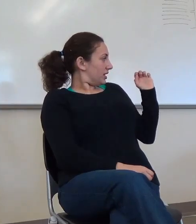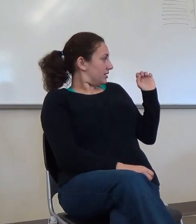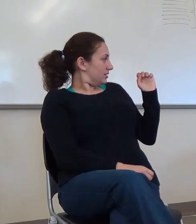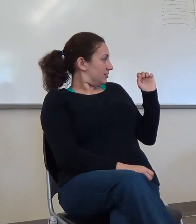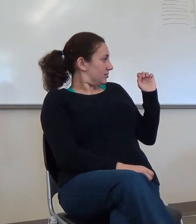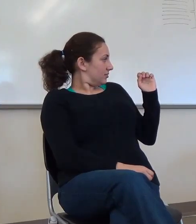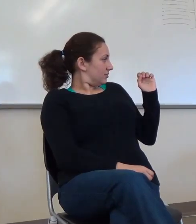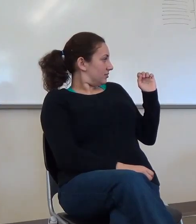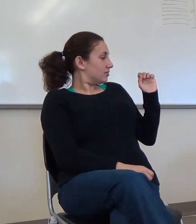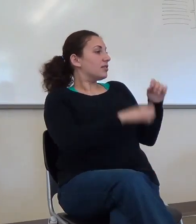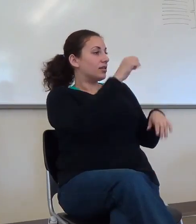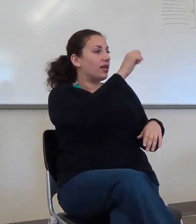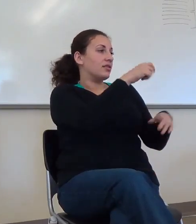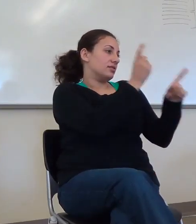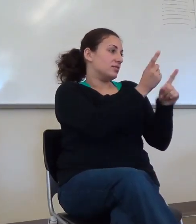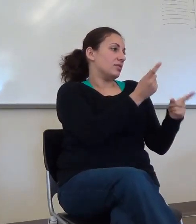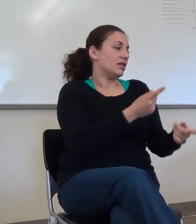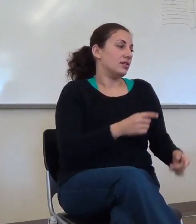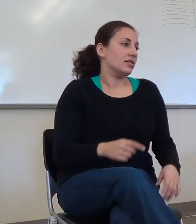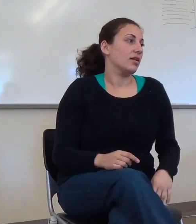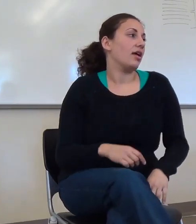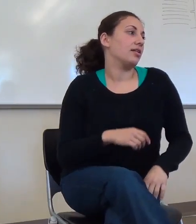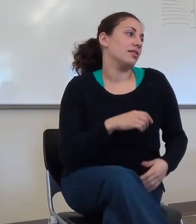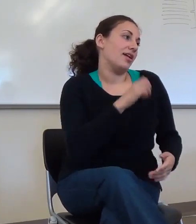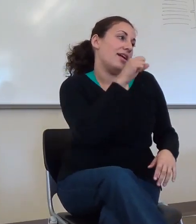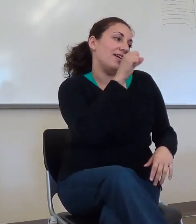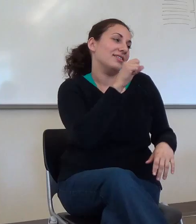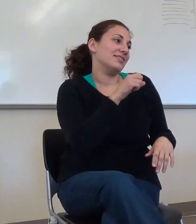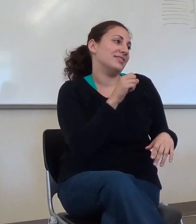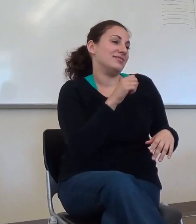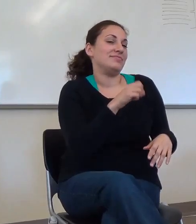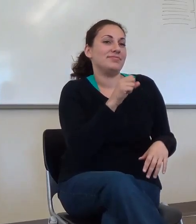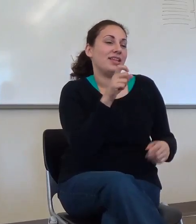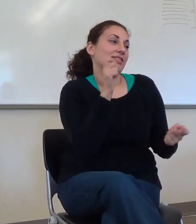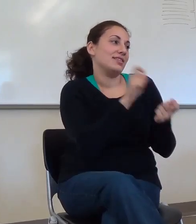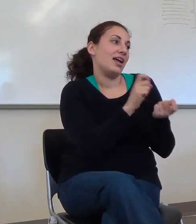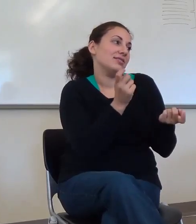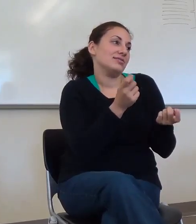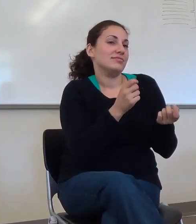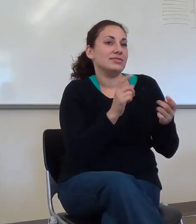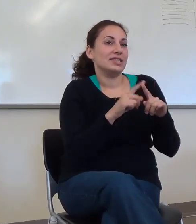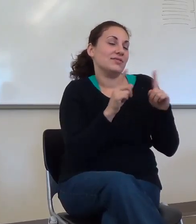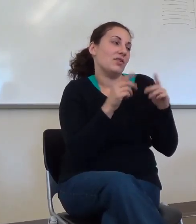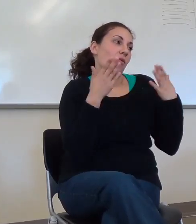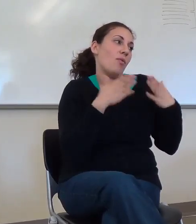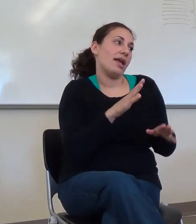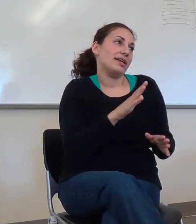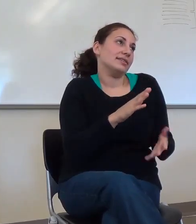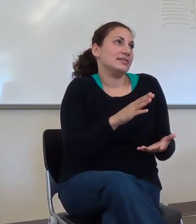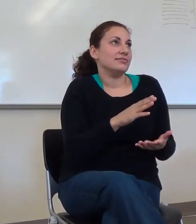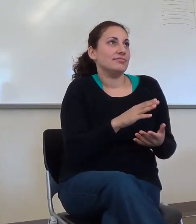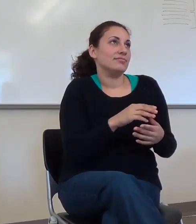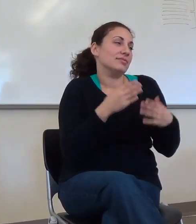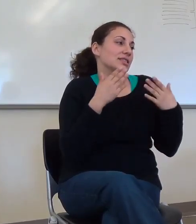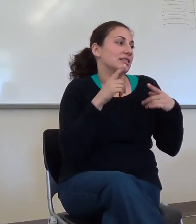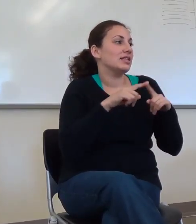periods. Yes, yeah, exactly, yeah, that's what, yeah, there are different ways to think of it, but yeah, you're right. I'm sorry. No,